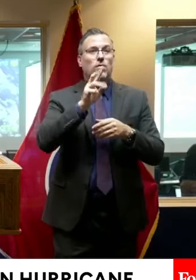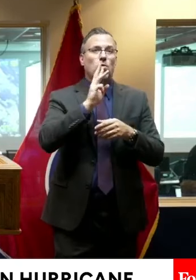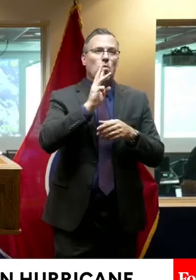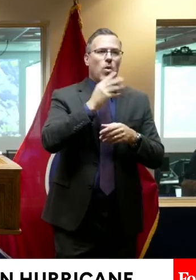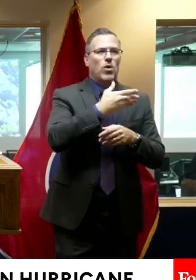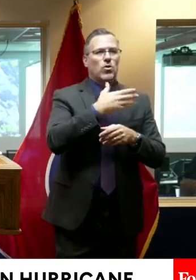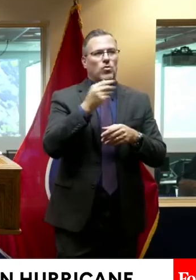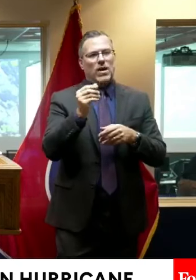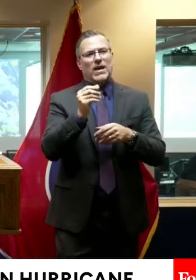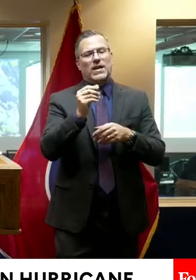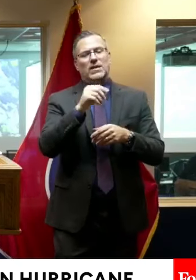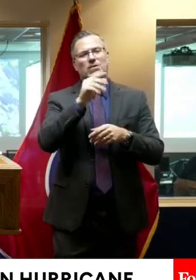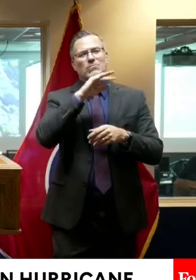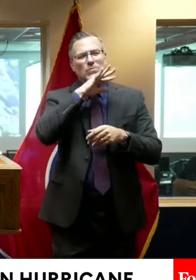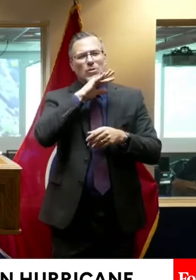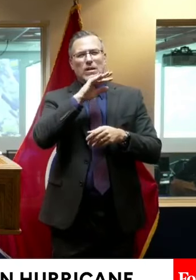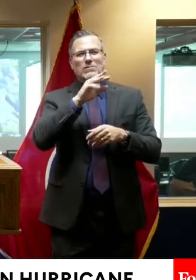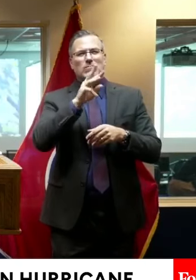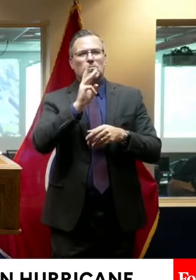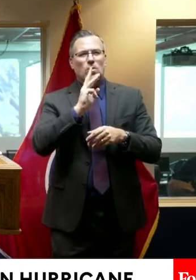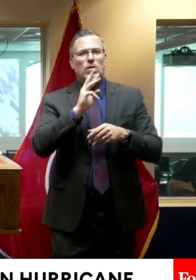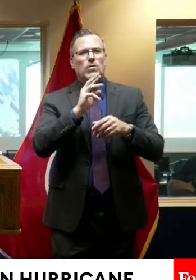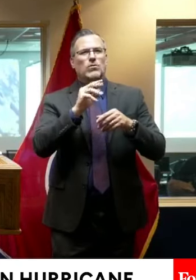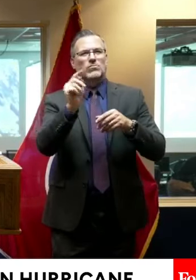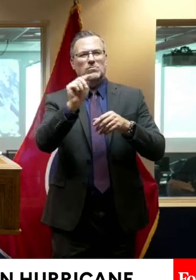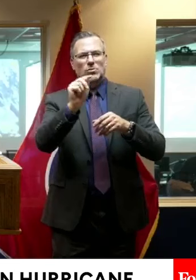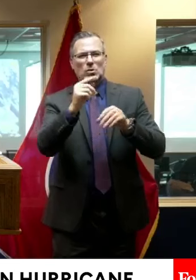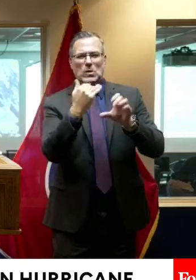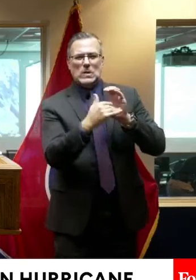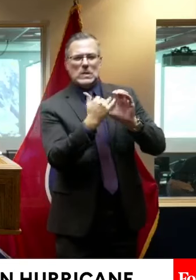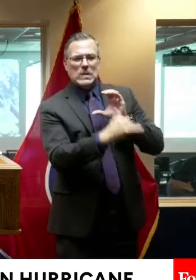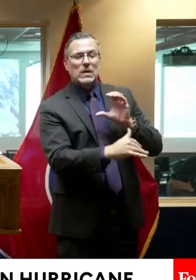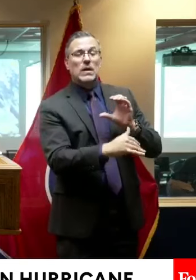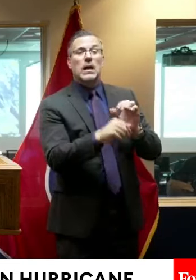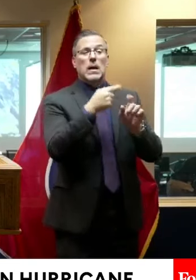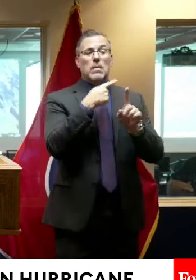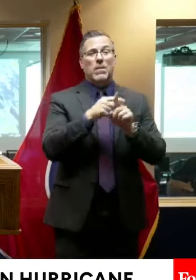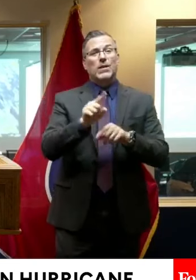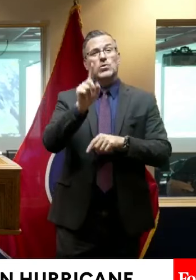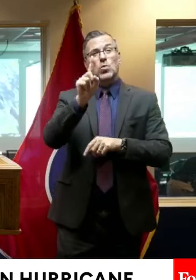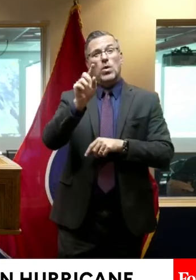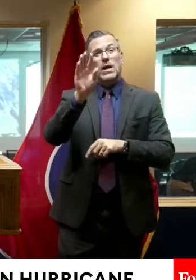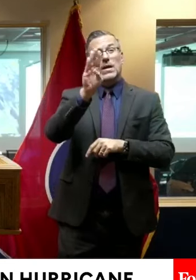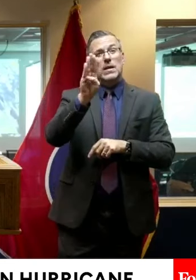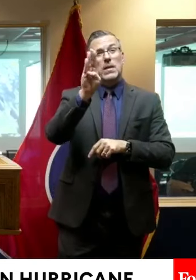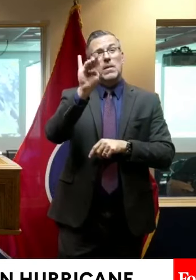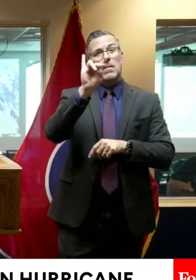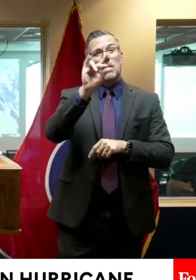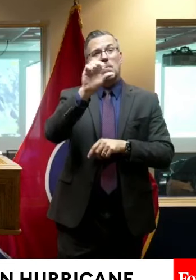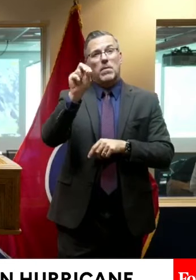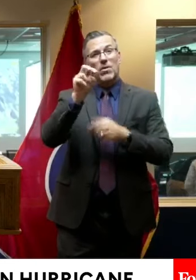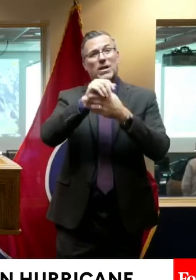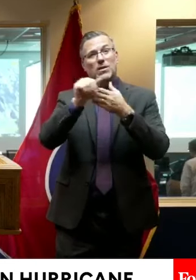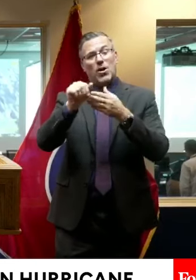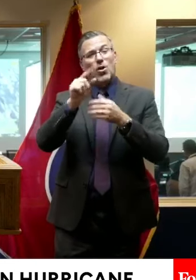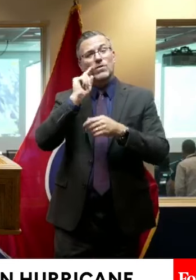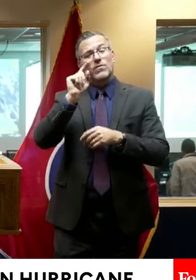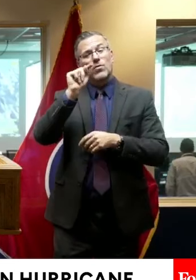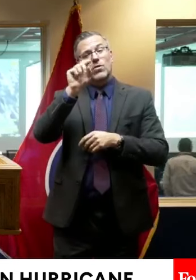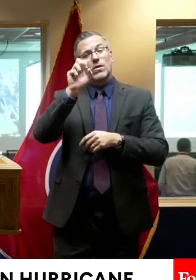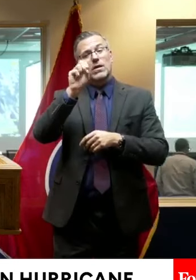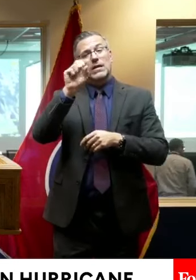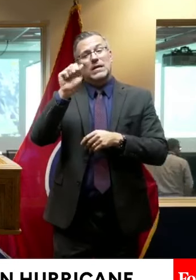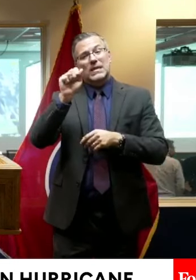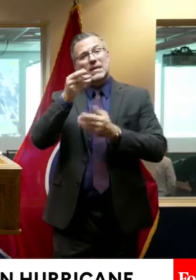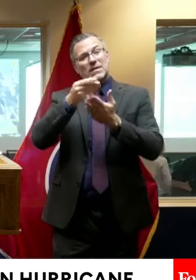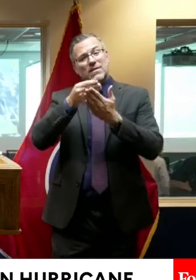Those investments, along with $1 billion for TISA funding, public education,